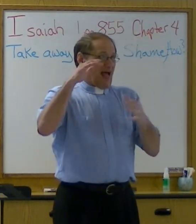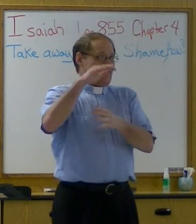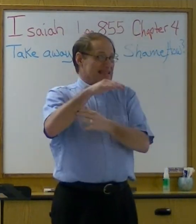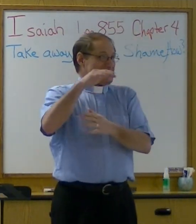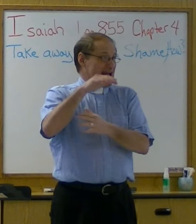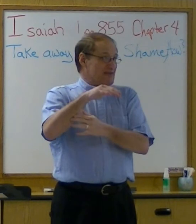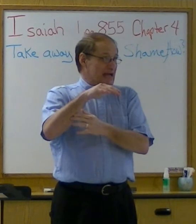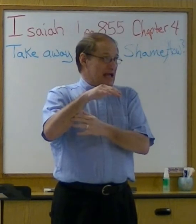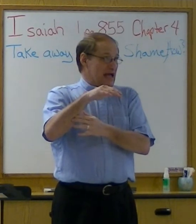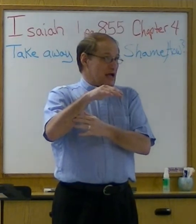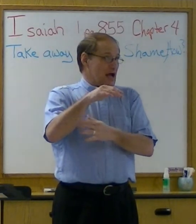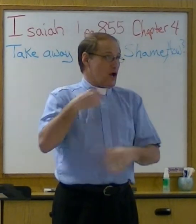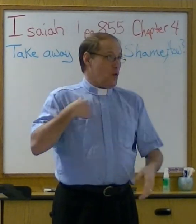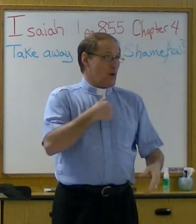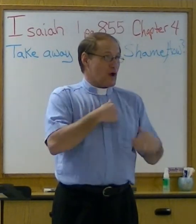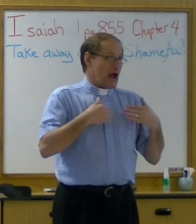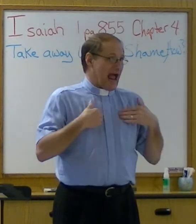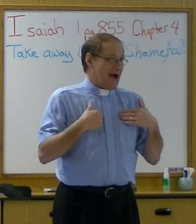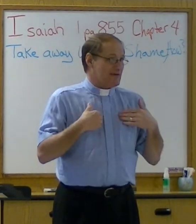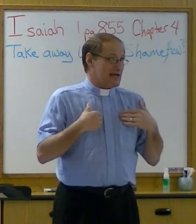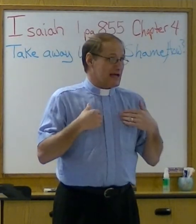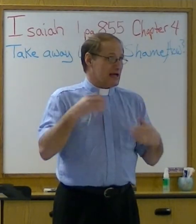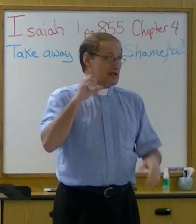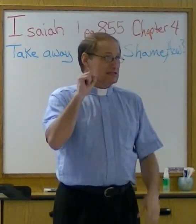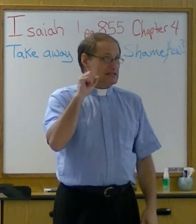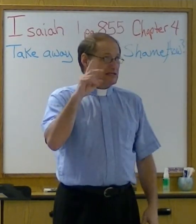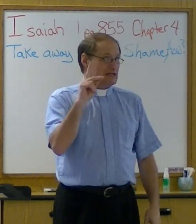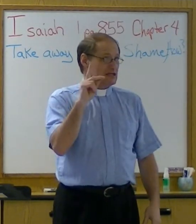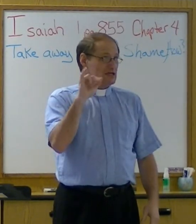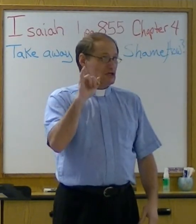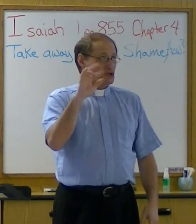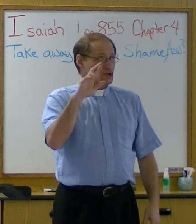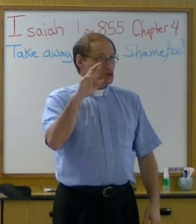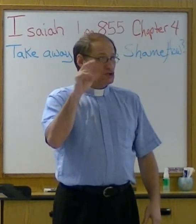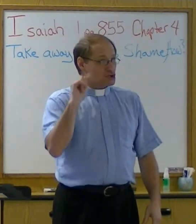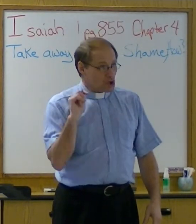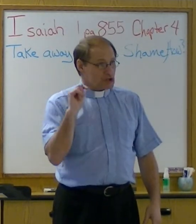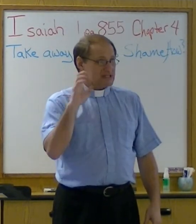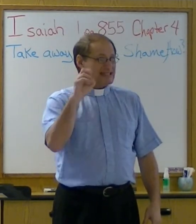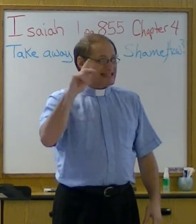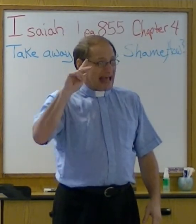And this evening, we are having skirt steak.